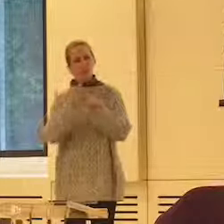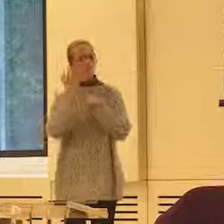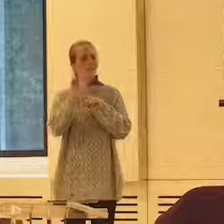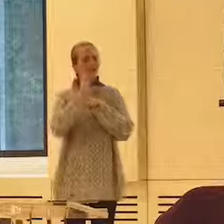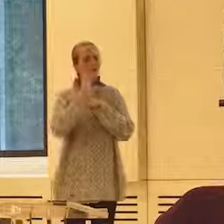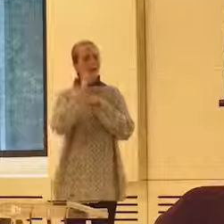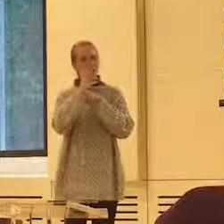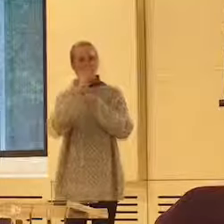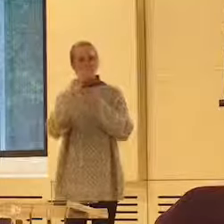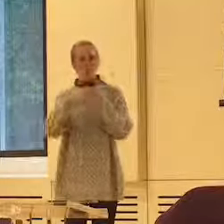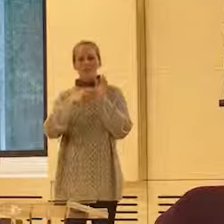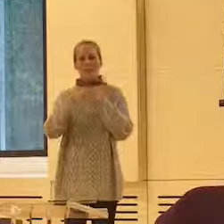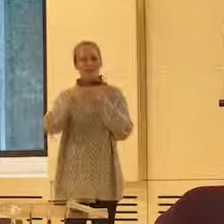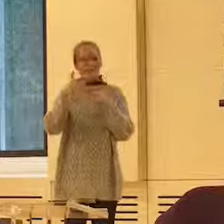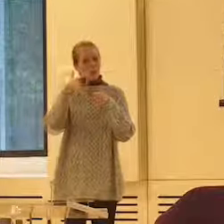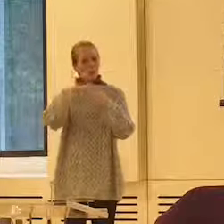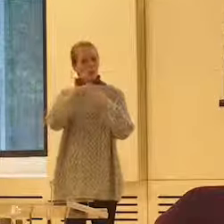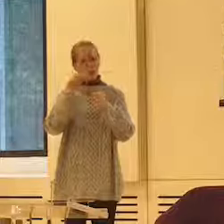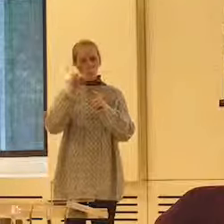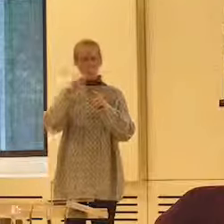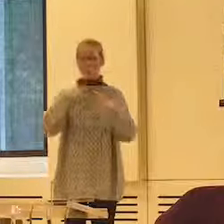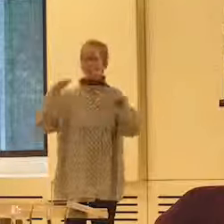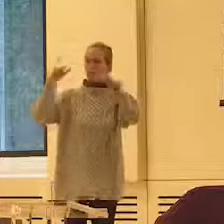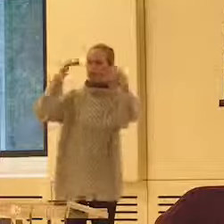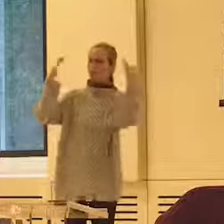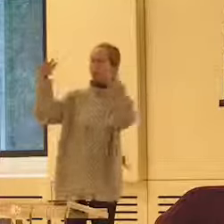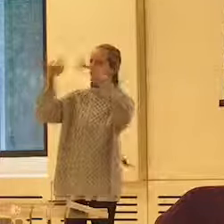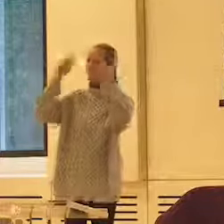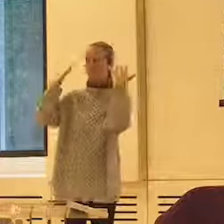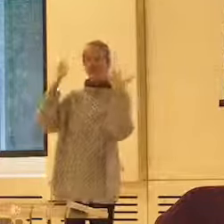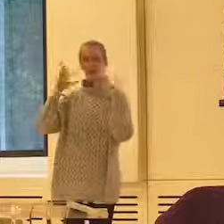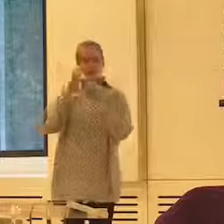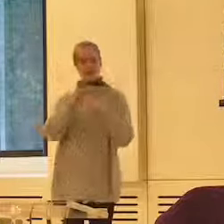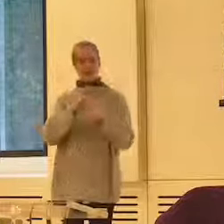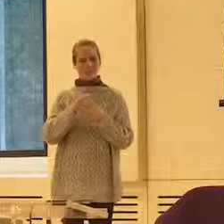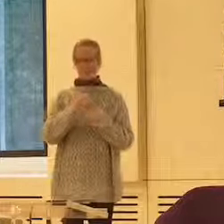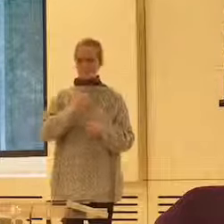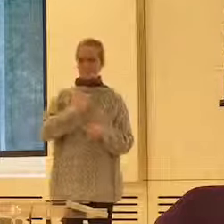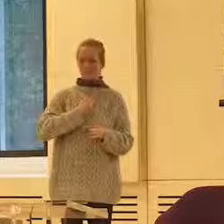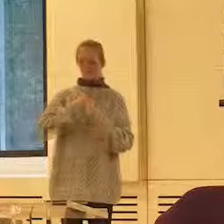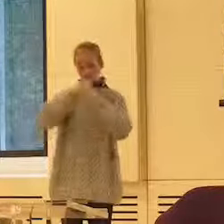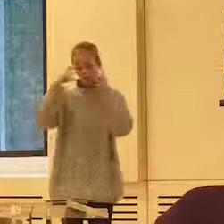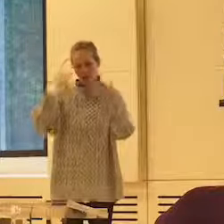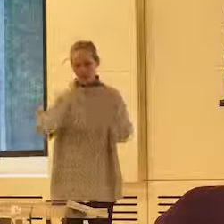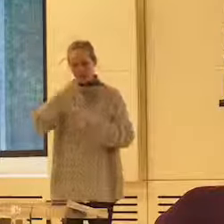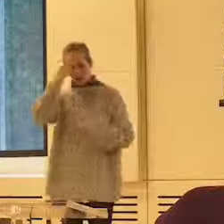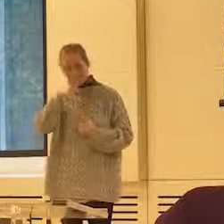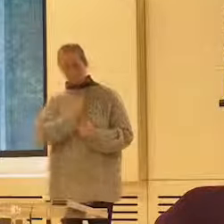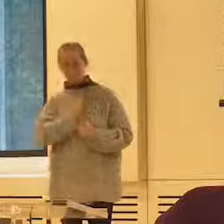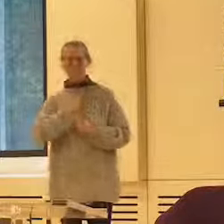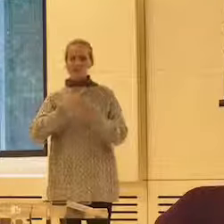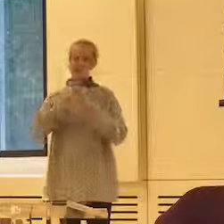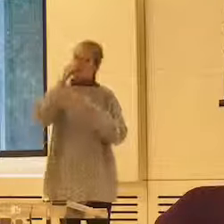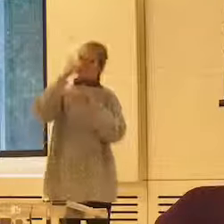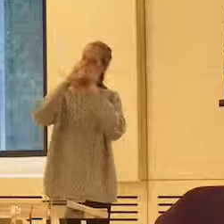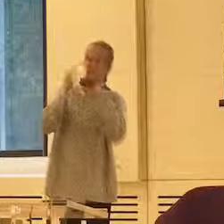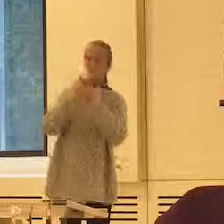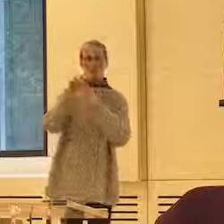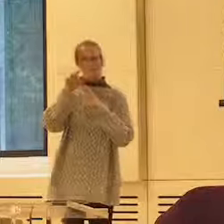whether we talk about UK or abroad, what we're receiving through the media is also a